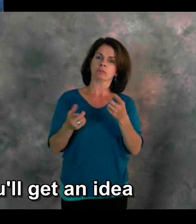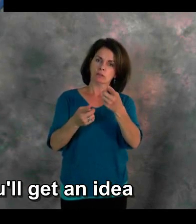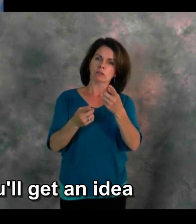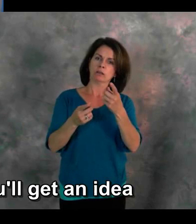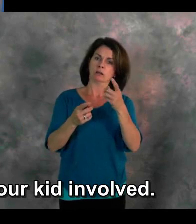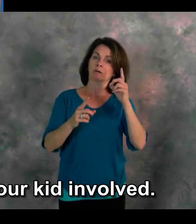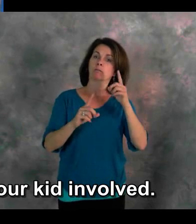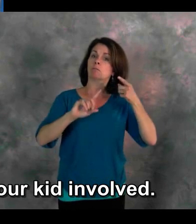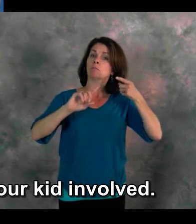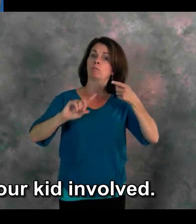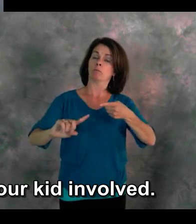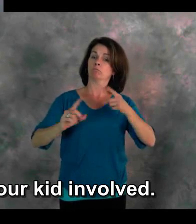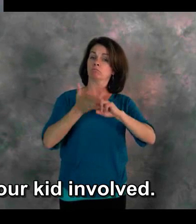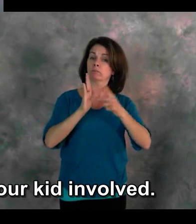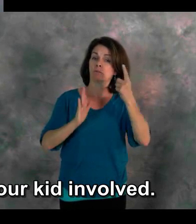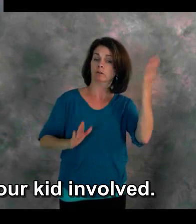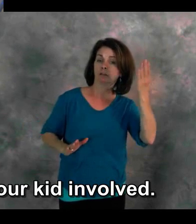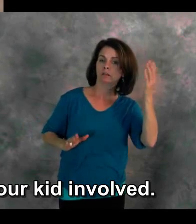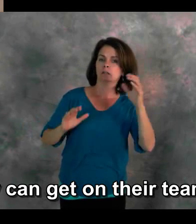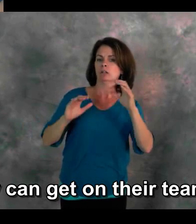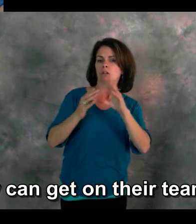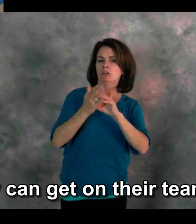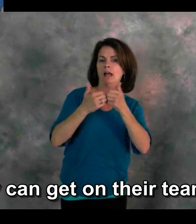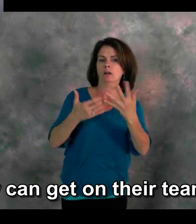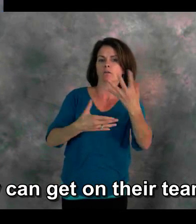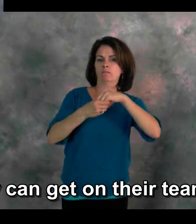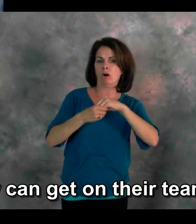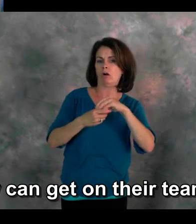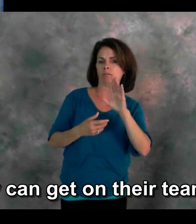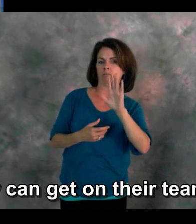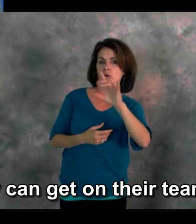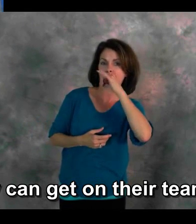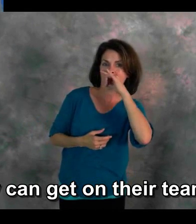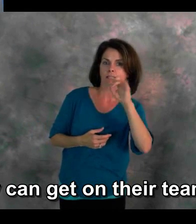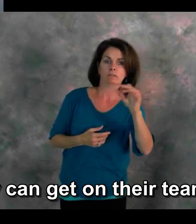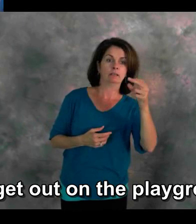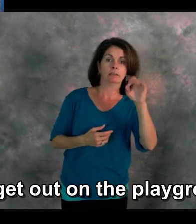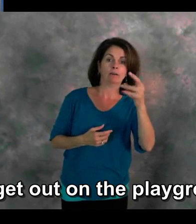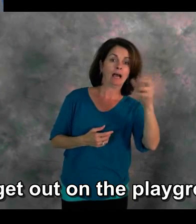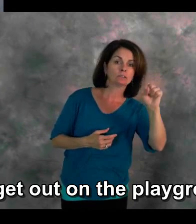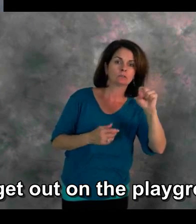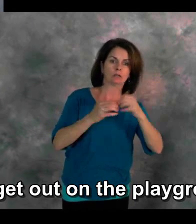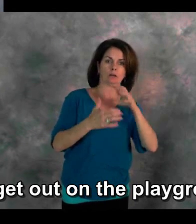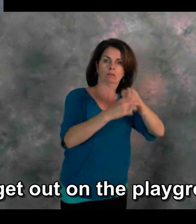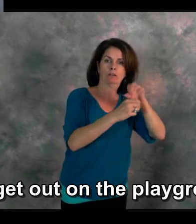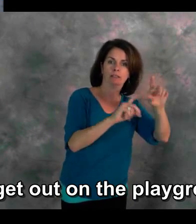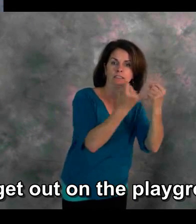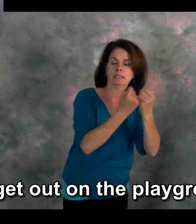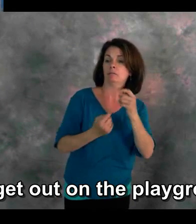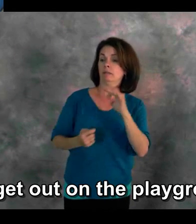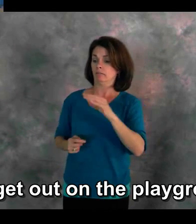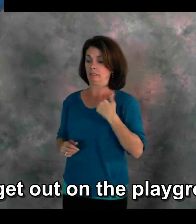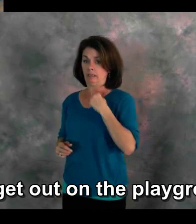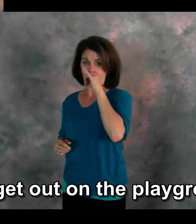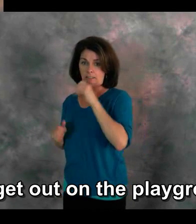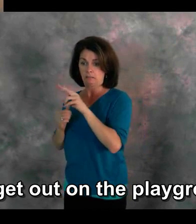get an idea of how you can get your kid involved. If it's high school, how they can get on their team. If it's a little kid, how they